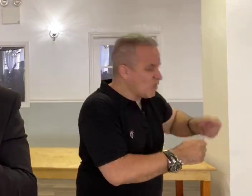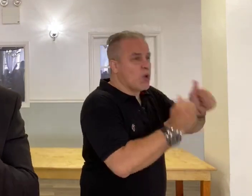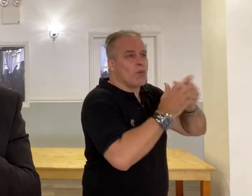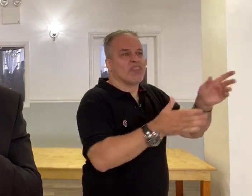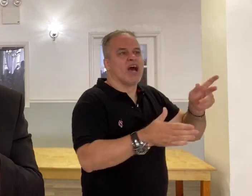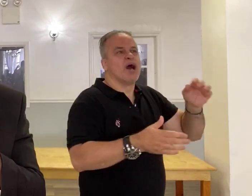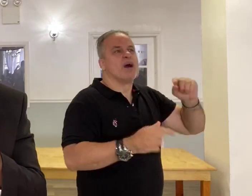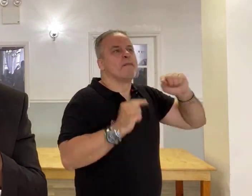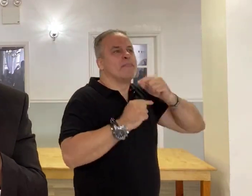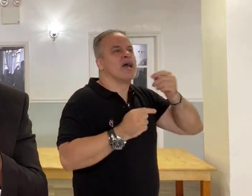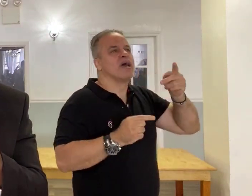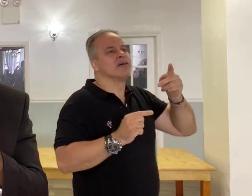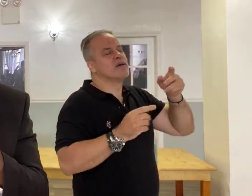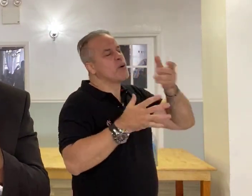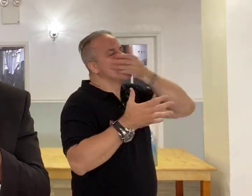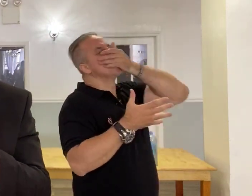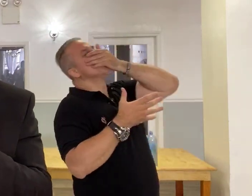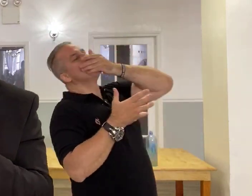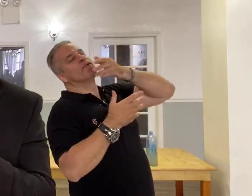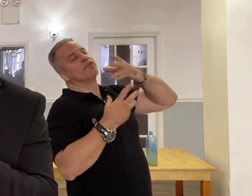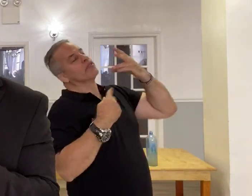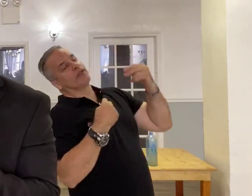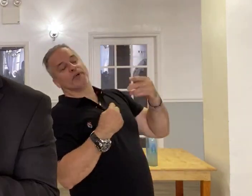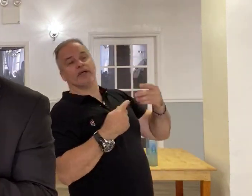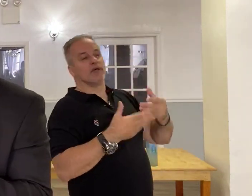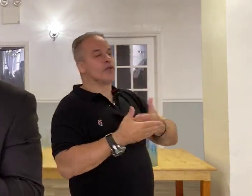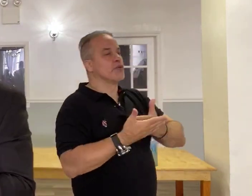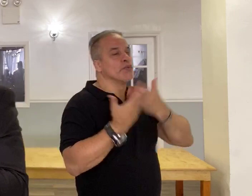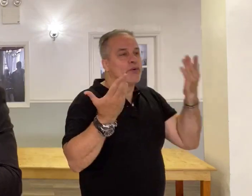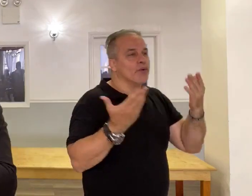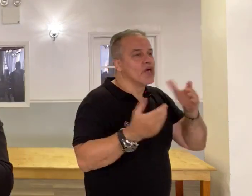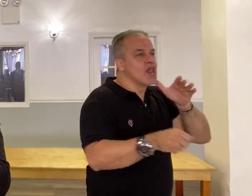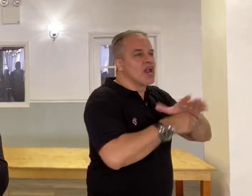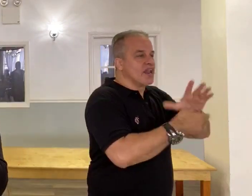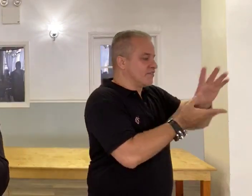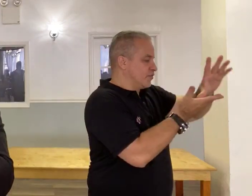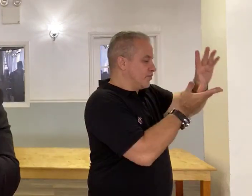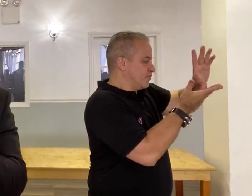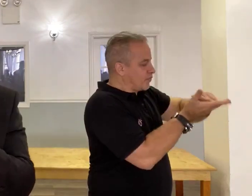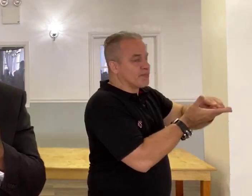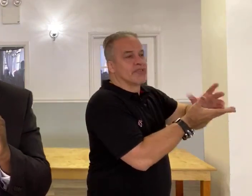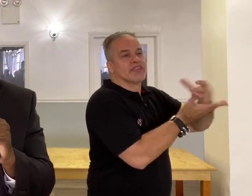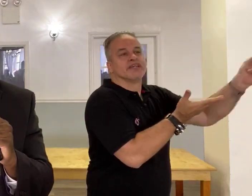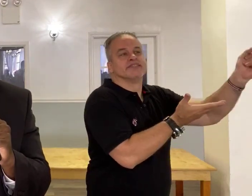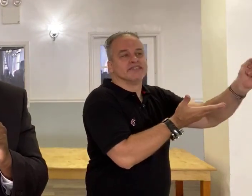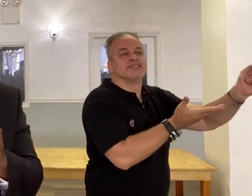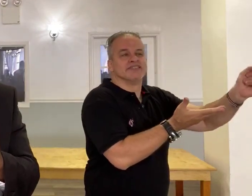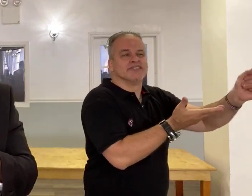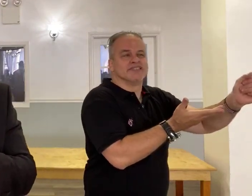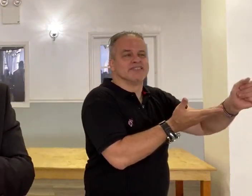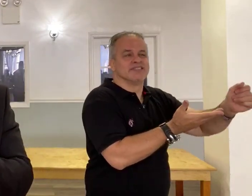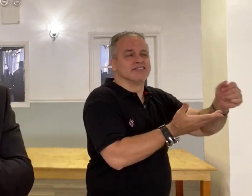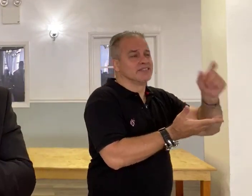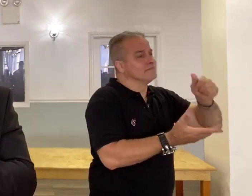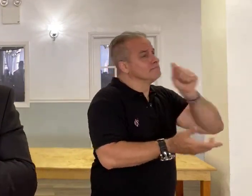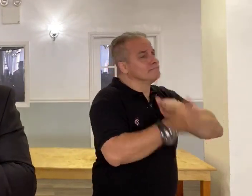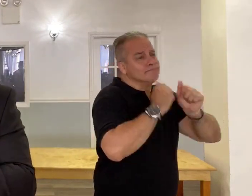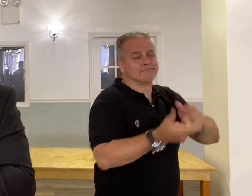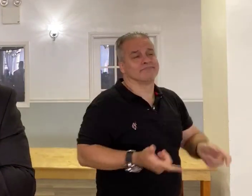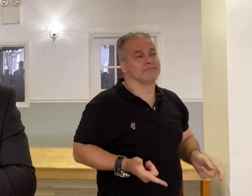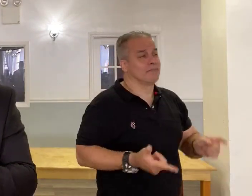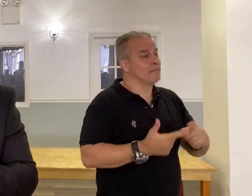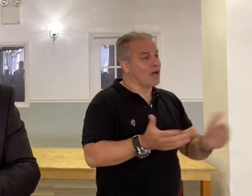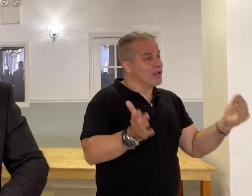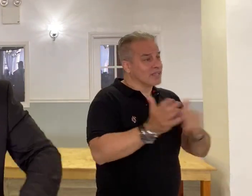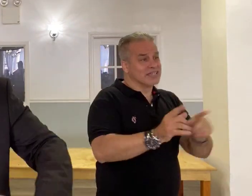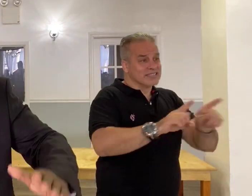But Christ is with you. Make the decision that you need to make. Again, I have no idea who I'm speaking to